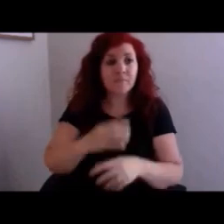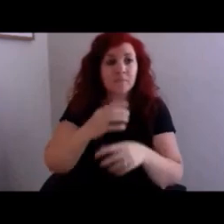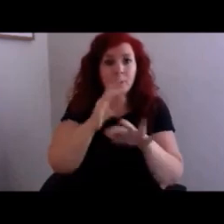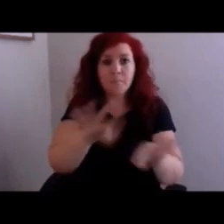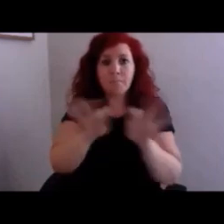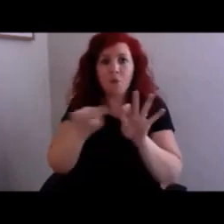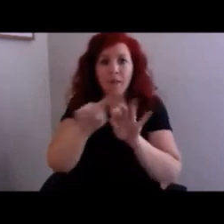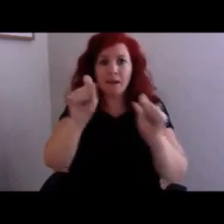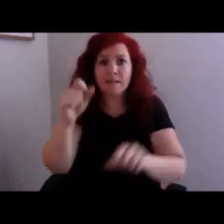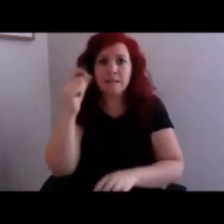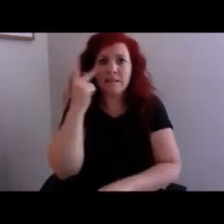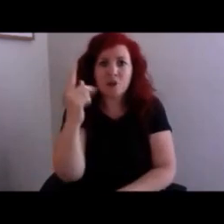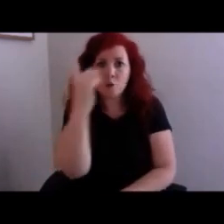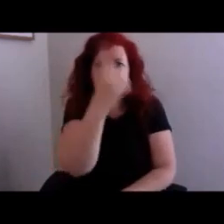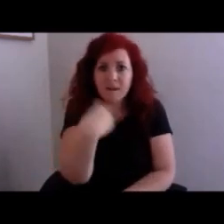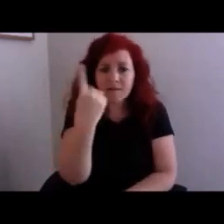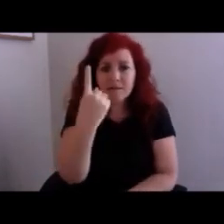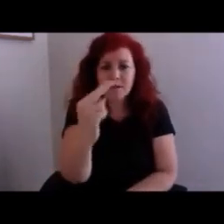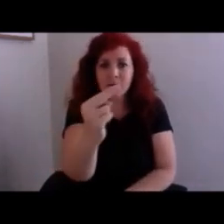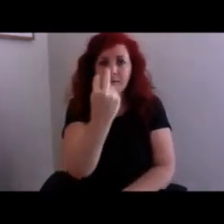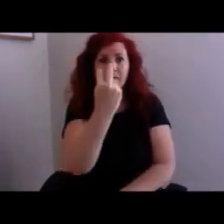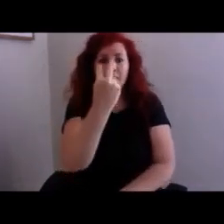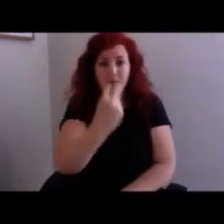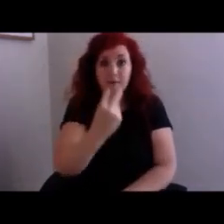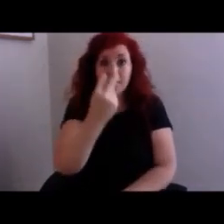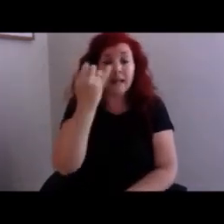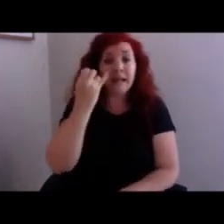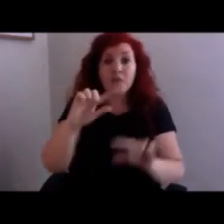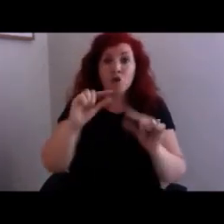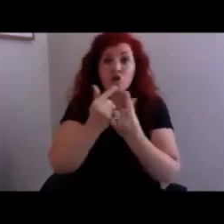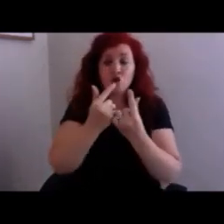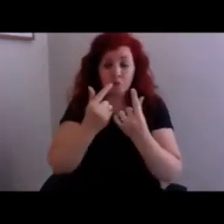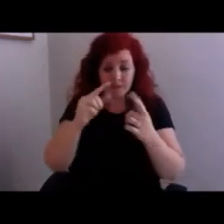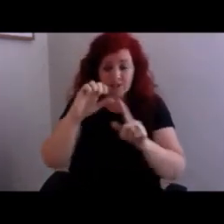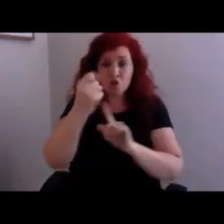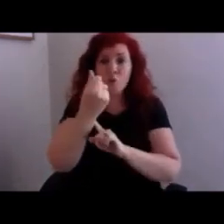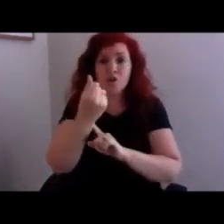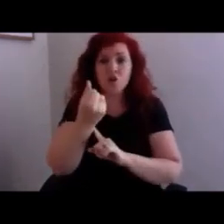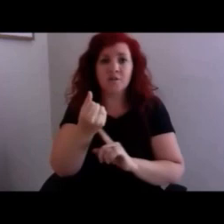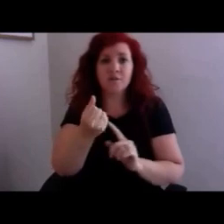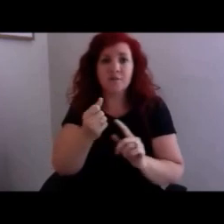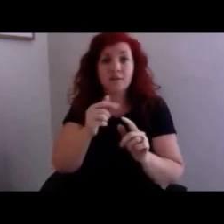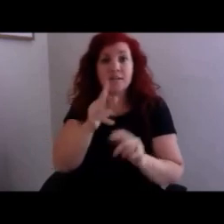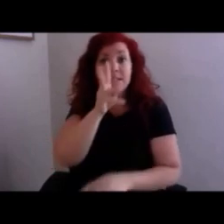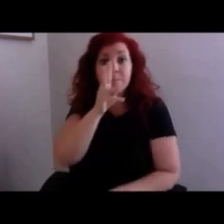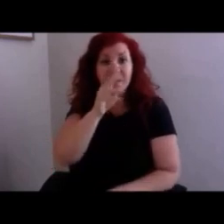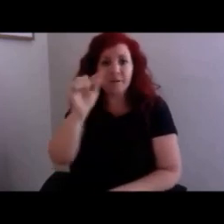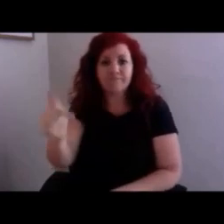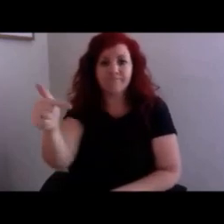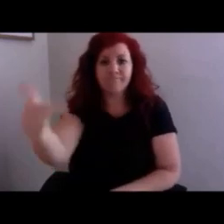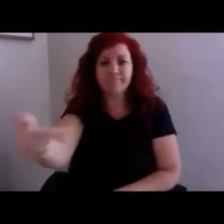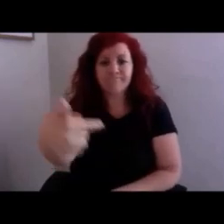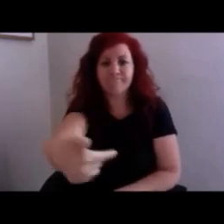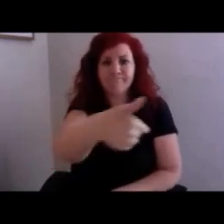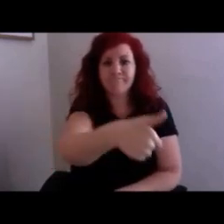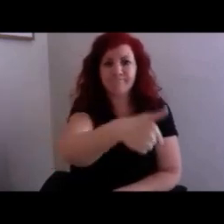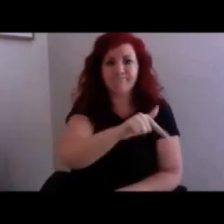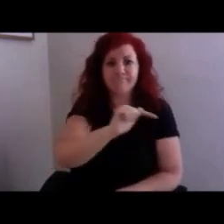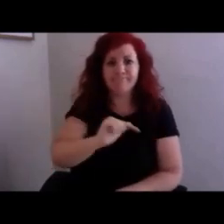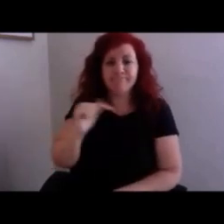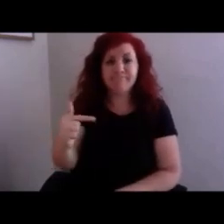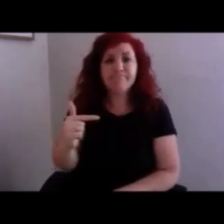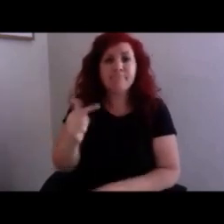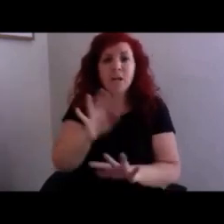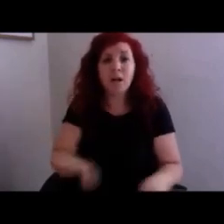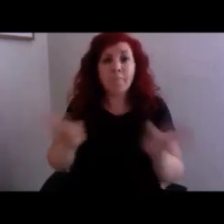face. If it's a group setting, speak one at a time. Make sure there's good lighting